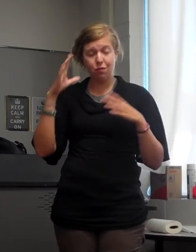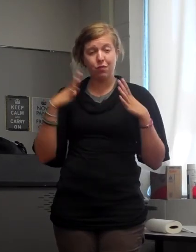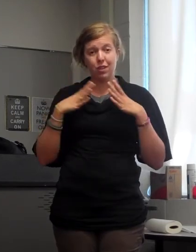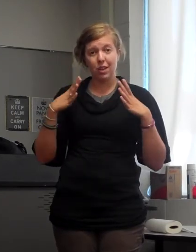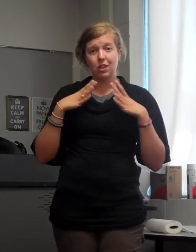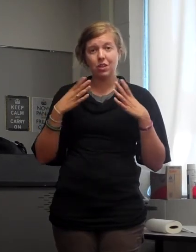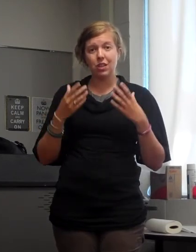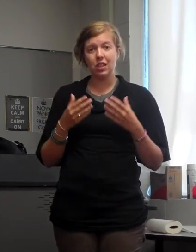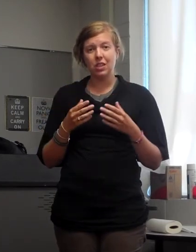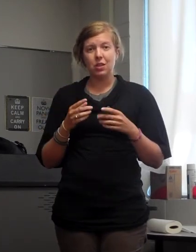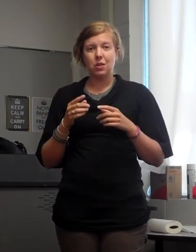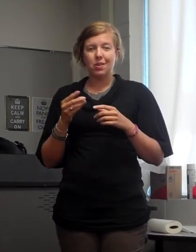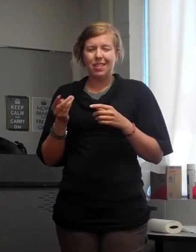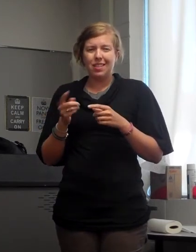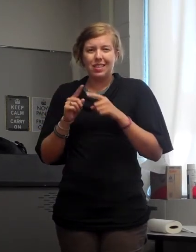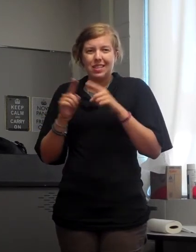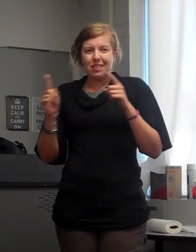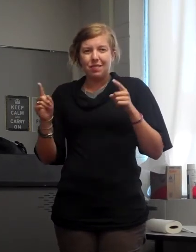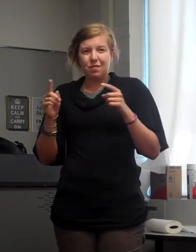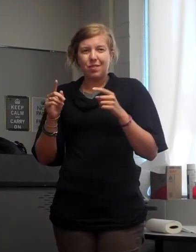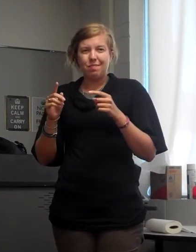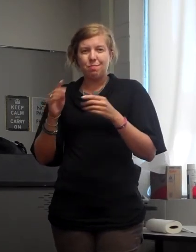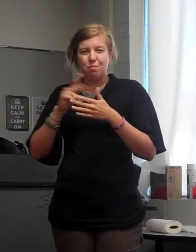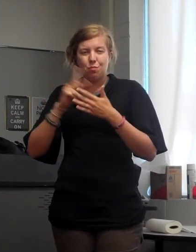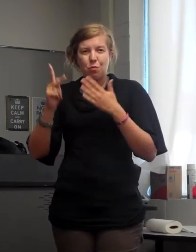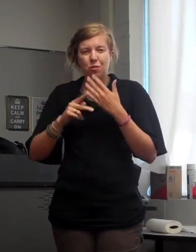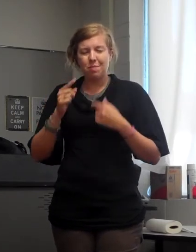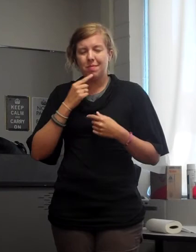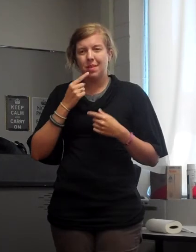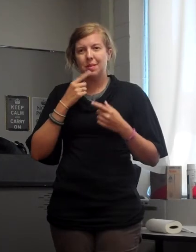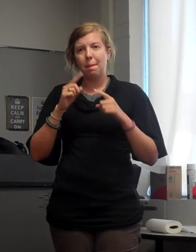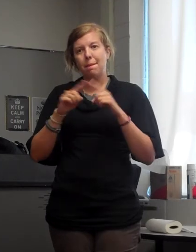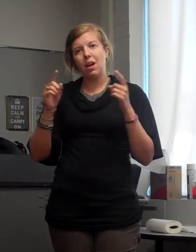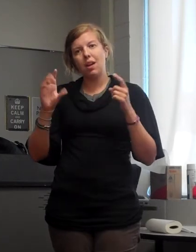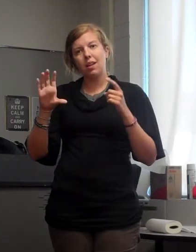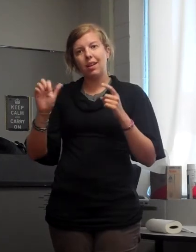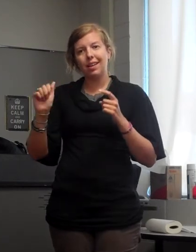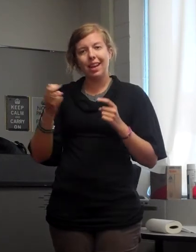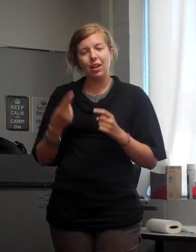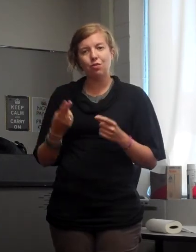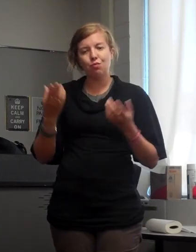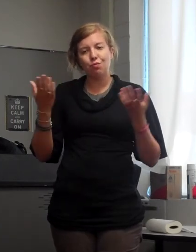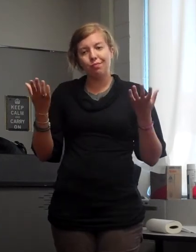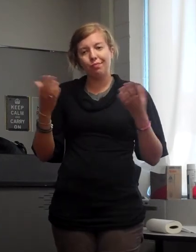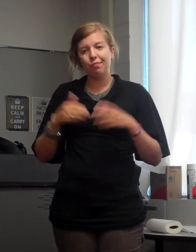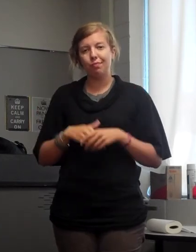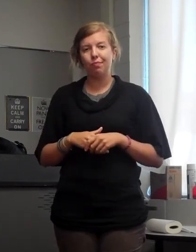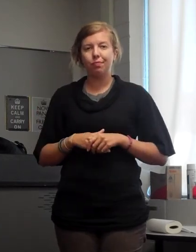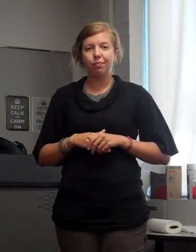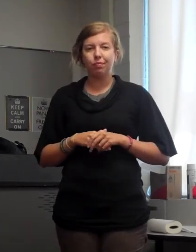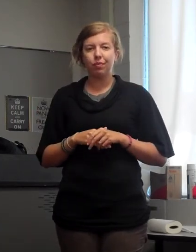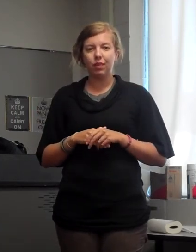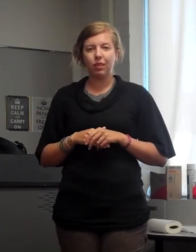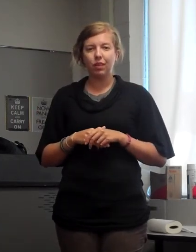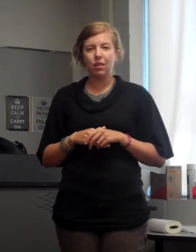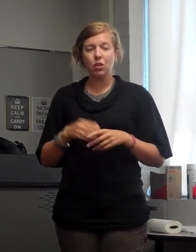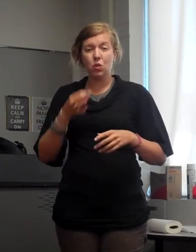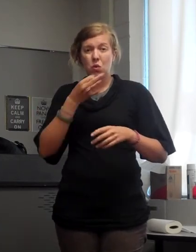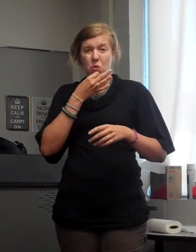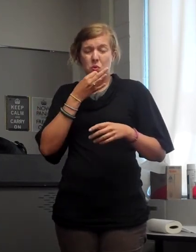it's cash, so I don't have to put anything on the credit. So I mean, we're leaving in a week for vacation, and my vacation is completely